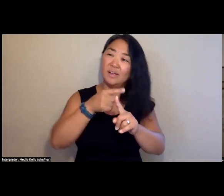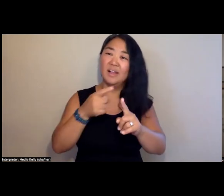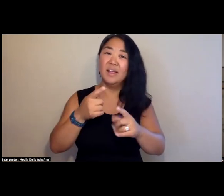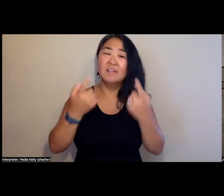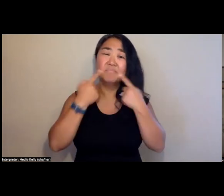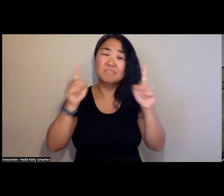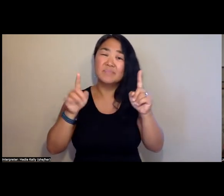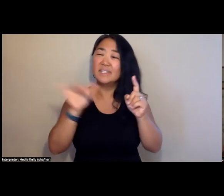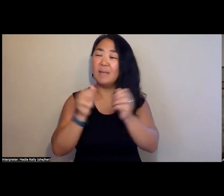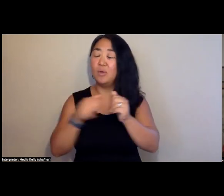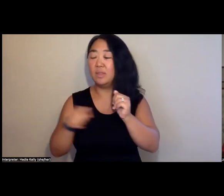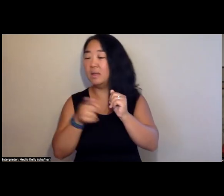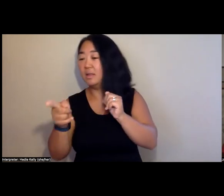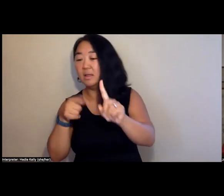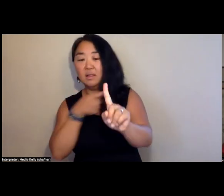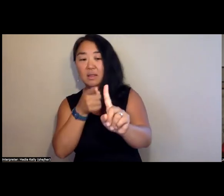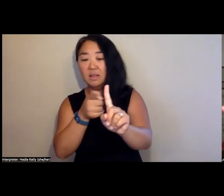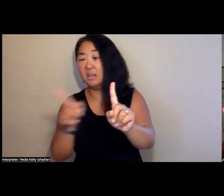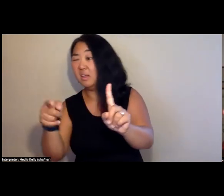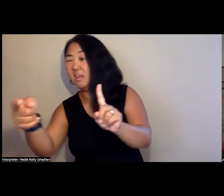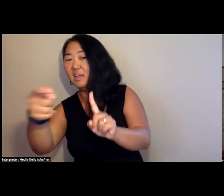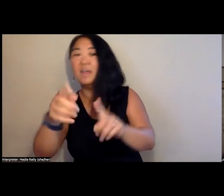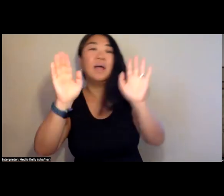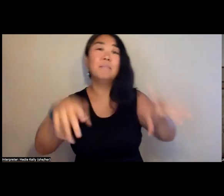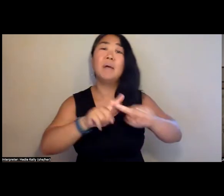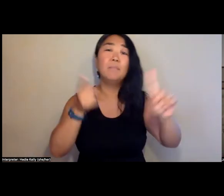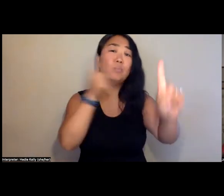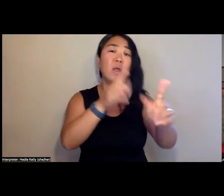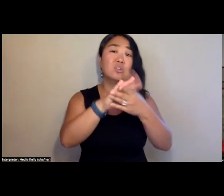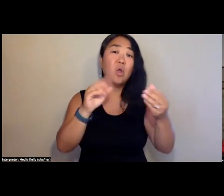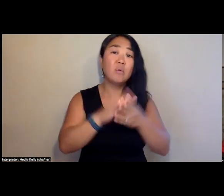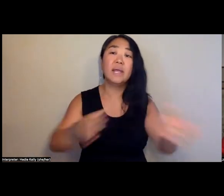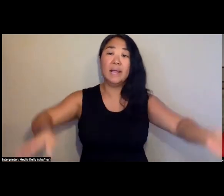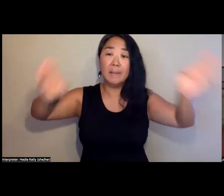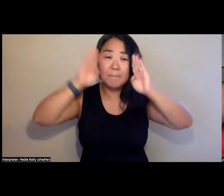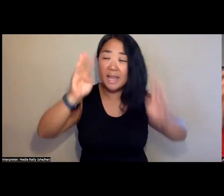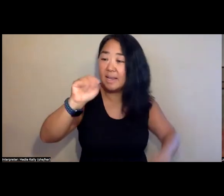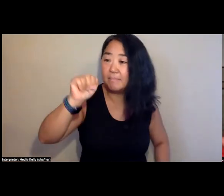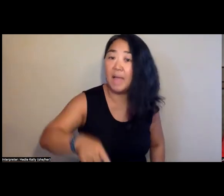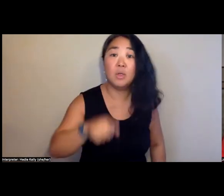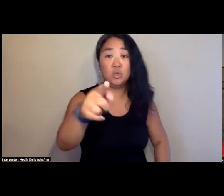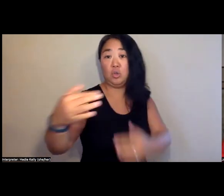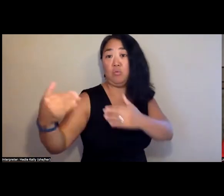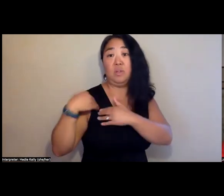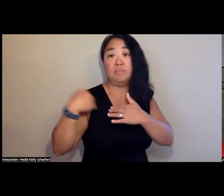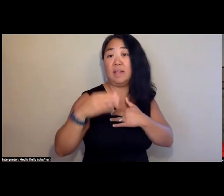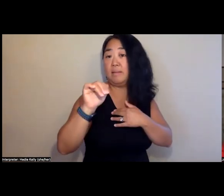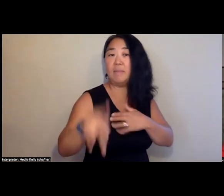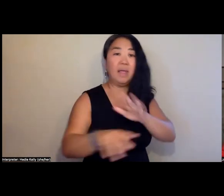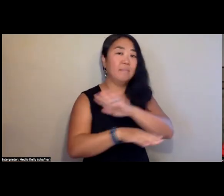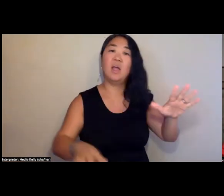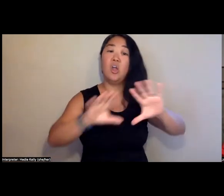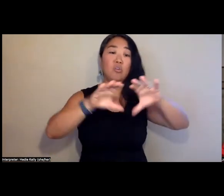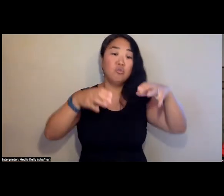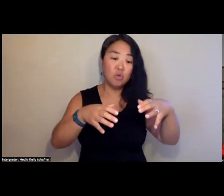paths. Point of story is pay attention to the maps. You're not responsible for the maps. The group collectively will find the way